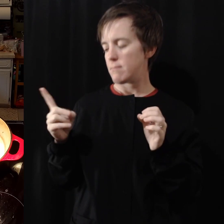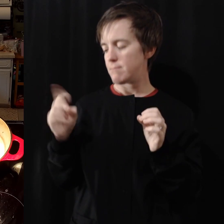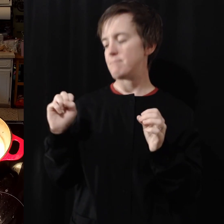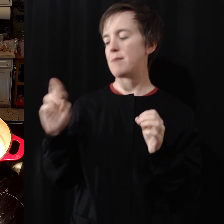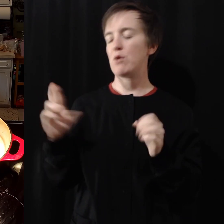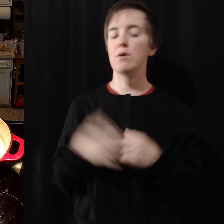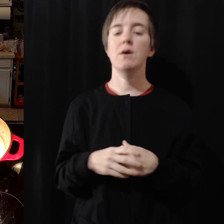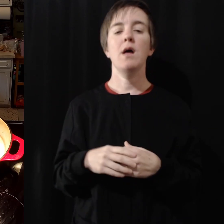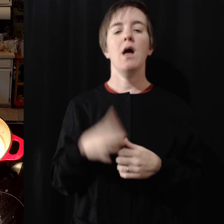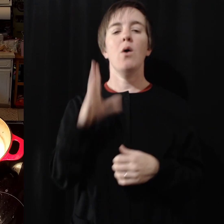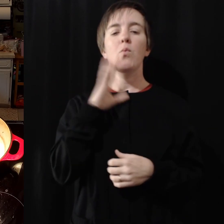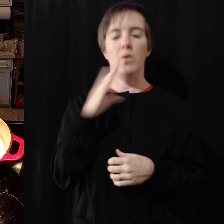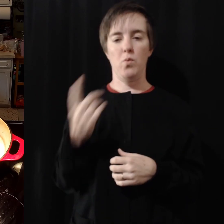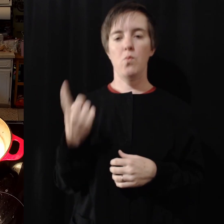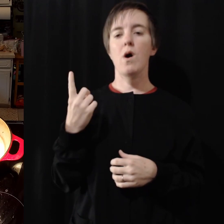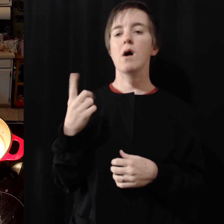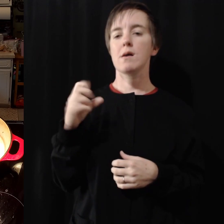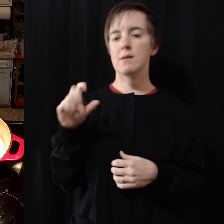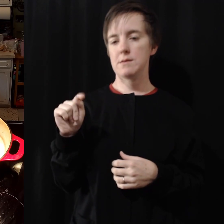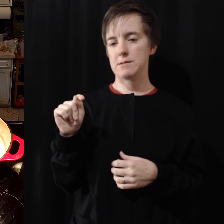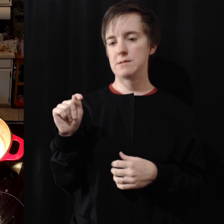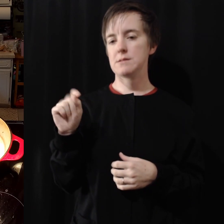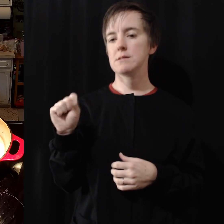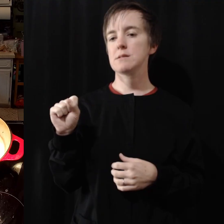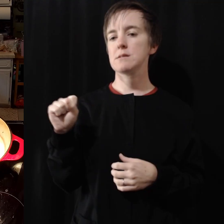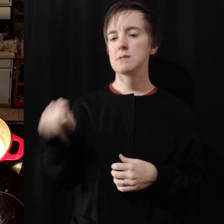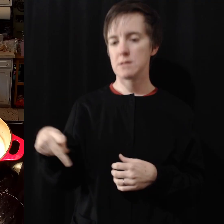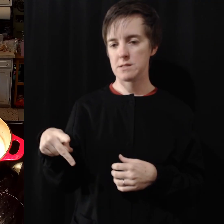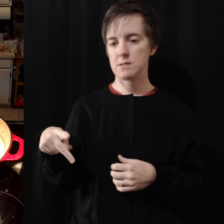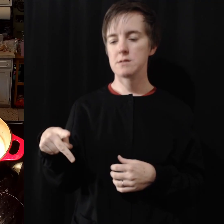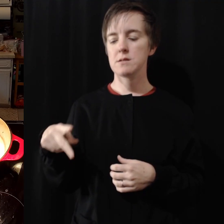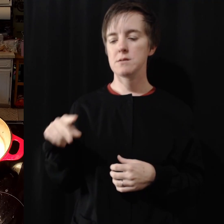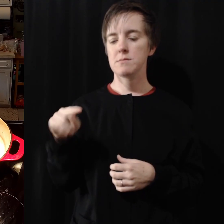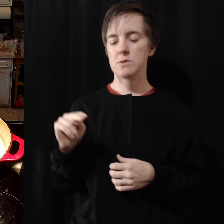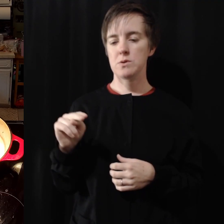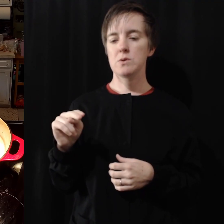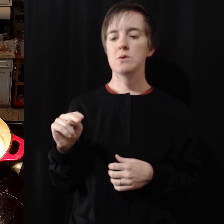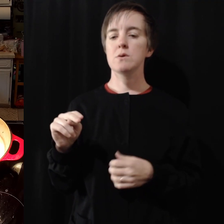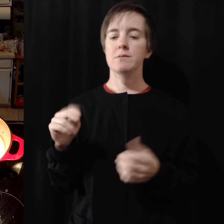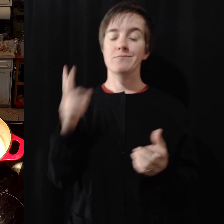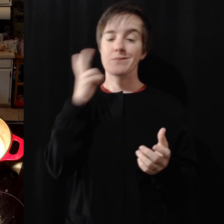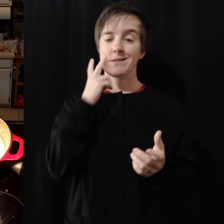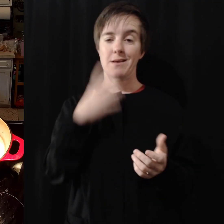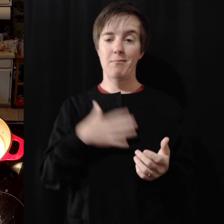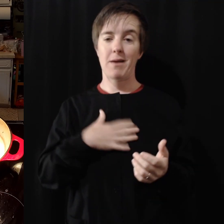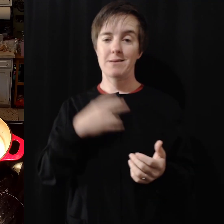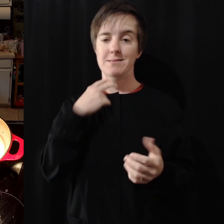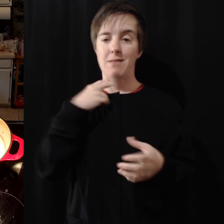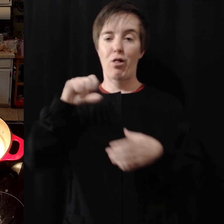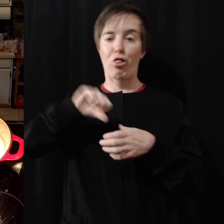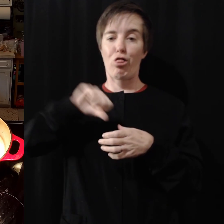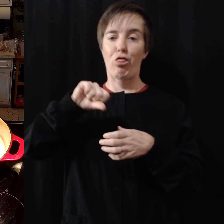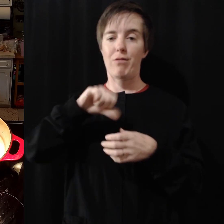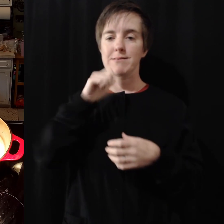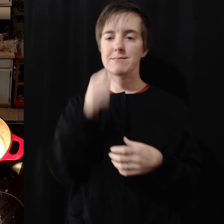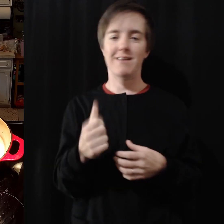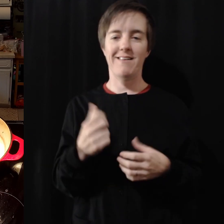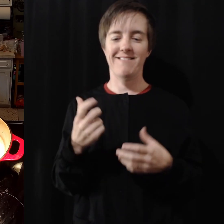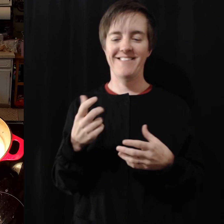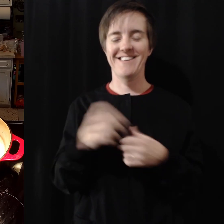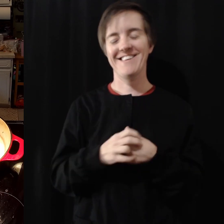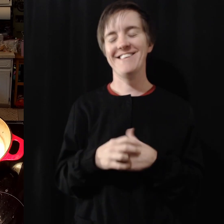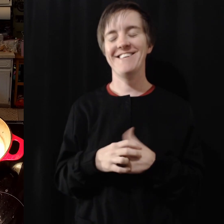We're doing a teaspoon of the mustard powder. As you can tell, mine doesn't like to come out through shaker